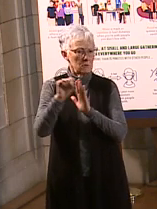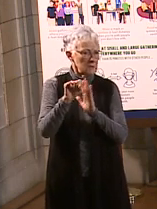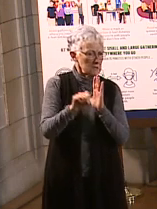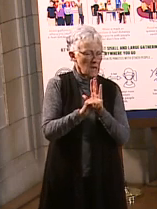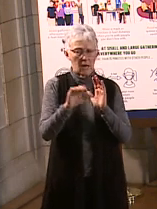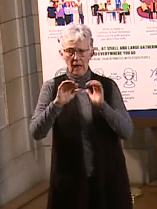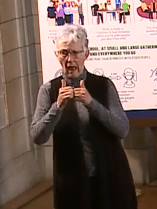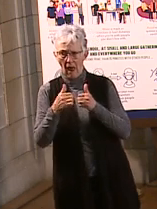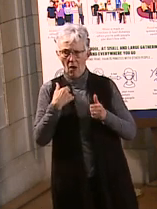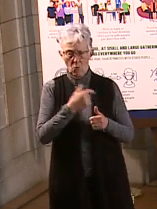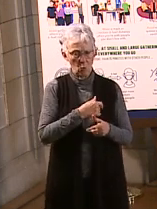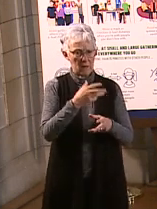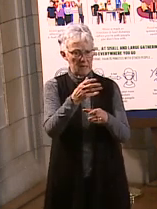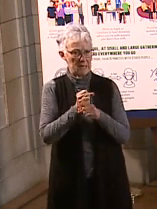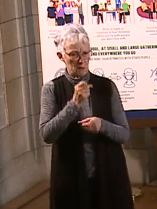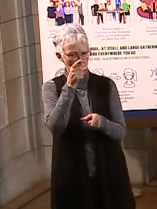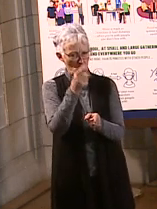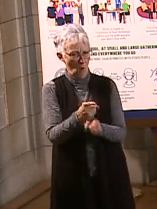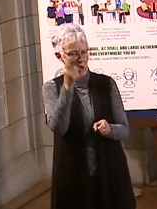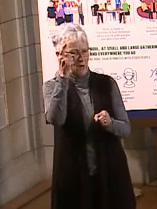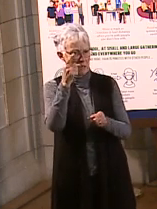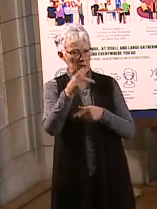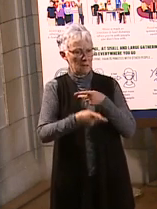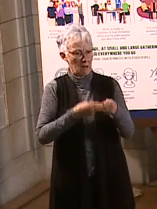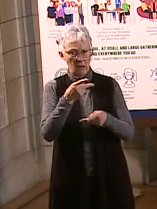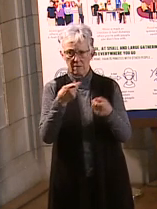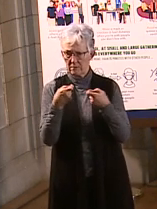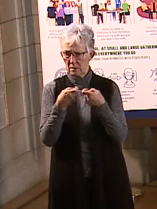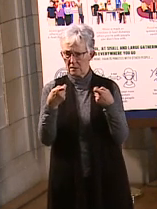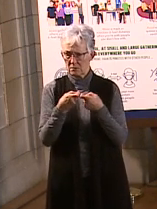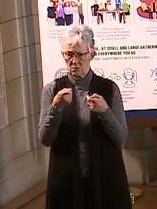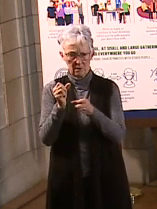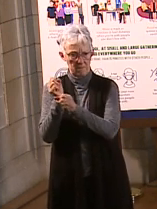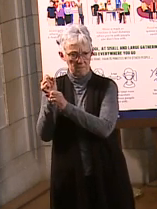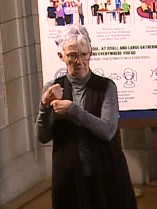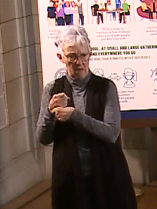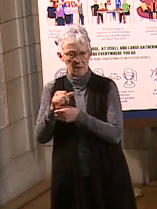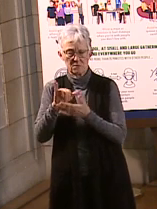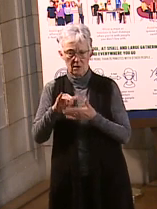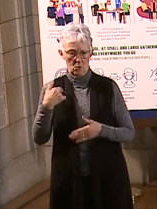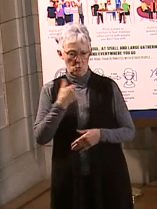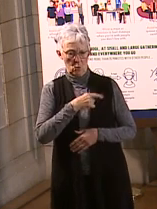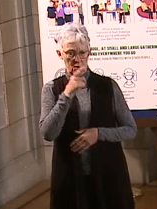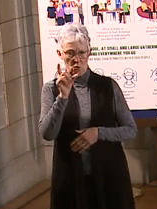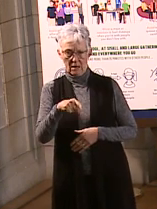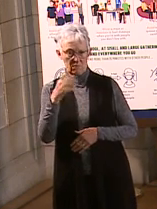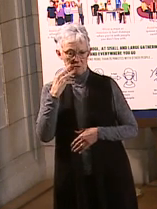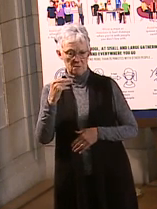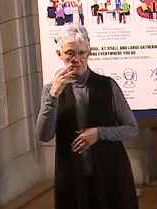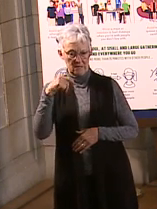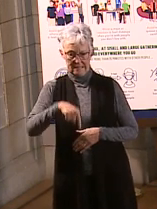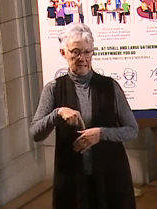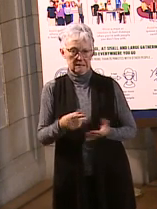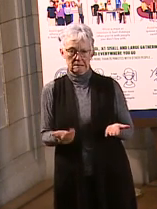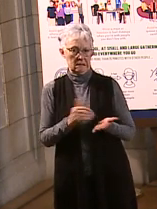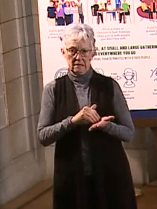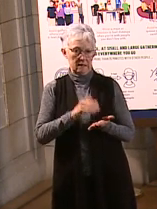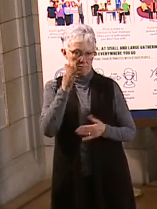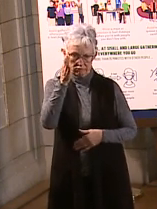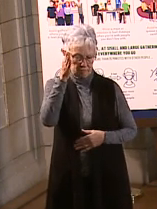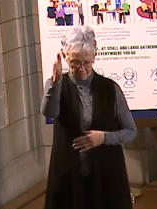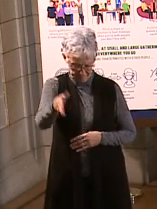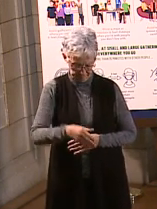proper power mix is, and how to make sure that this does not happen again in the future. Second thing, I want to get